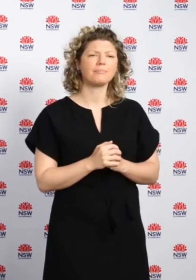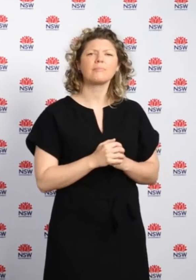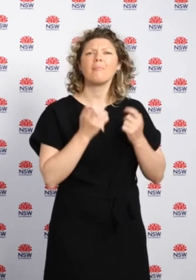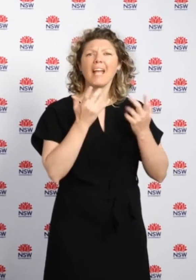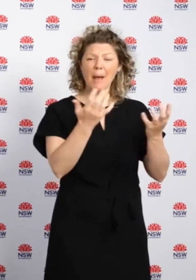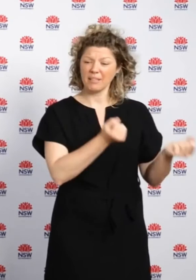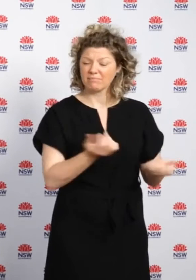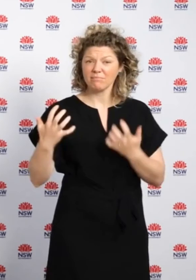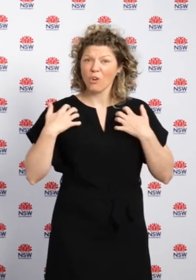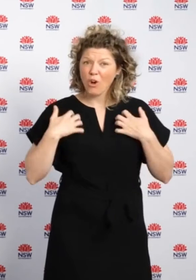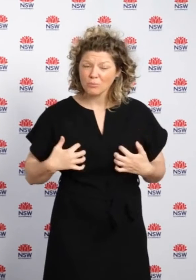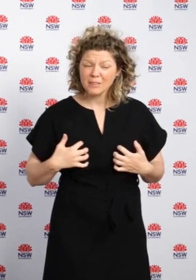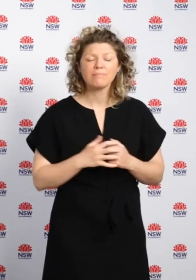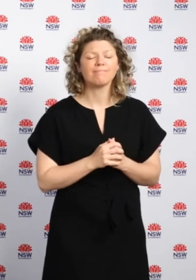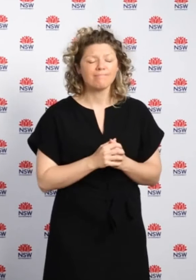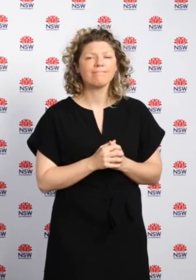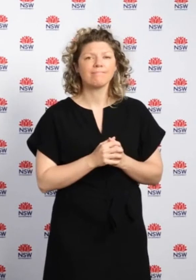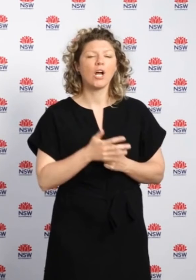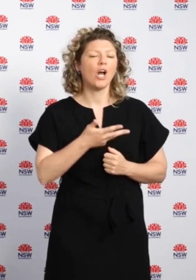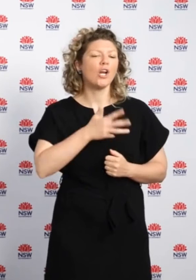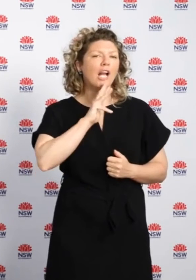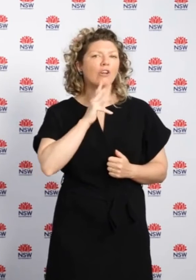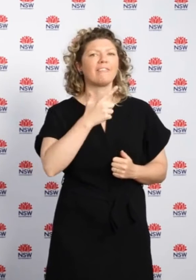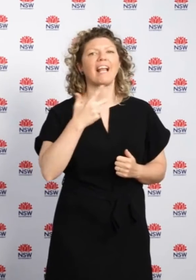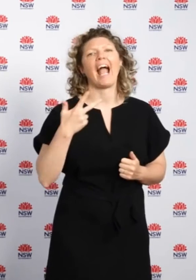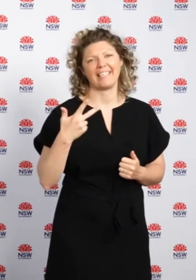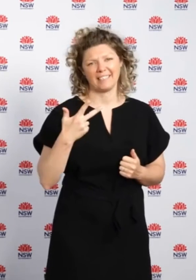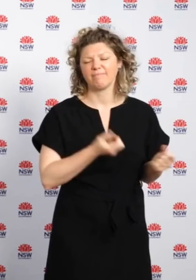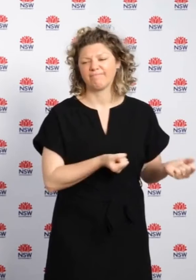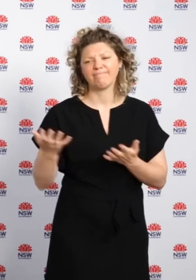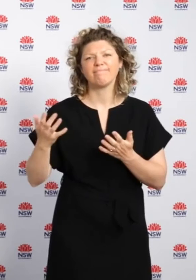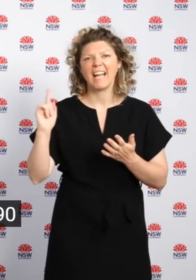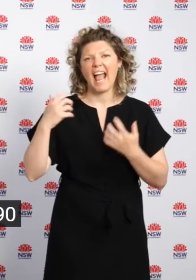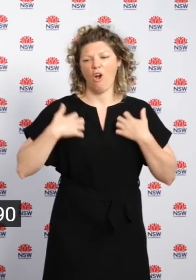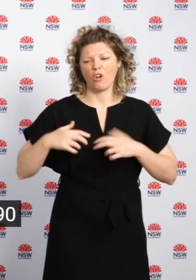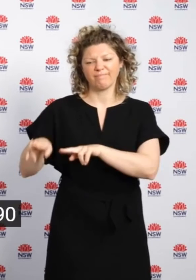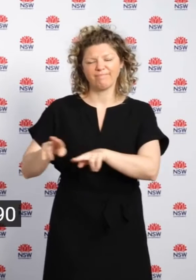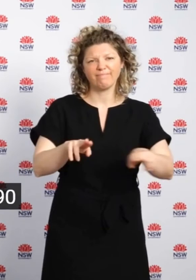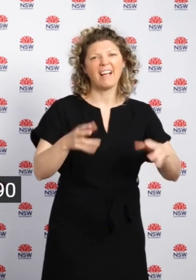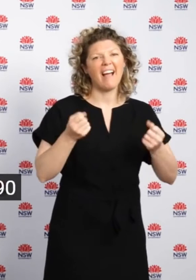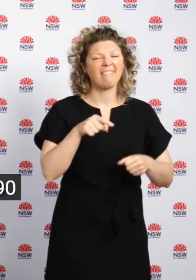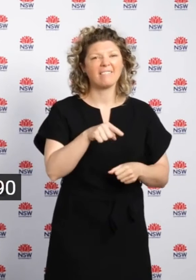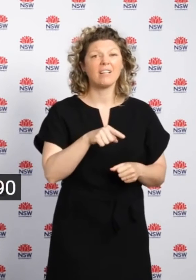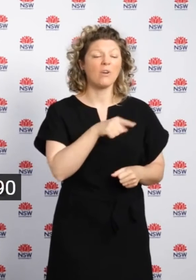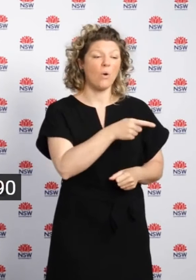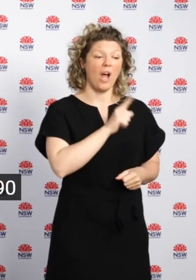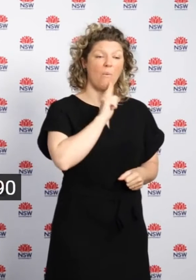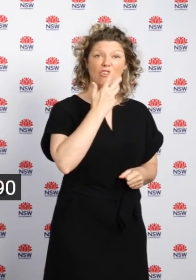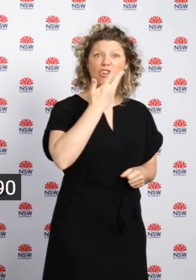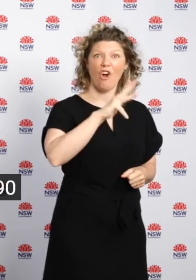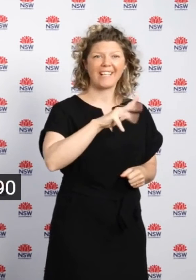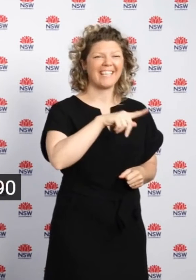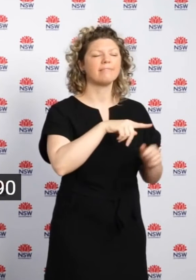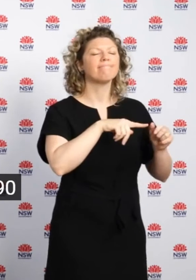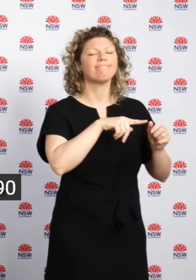are currently 978 COVID cases admitted to hospital, with 190 people in intensive